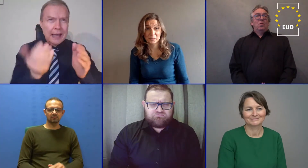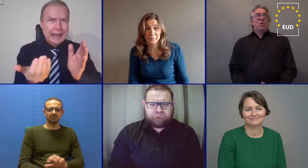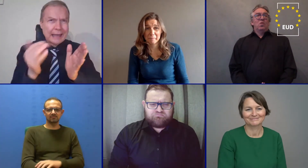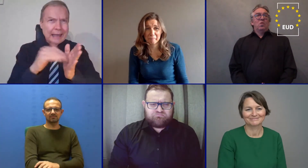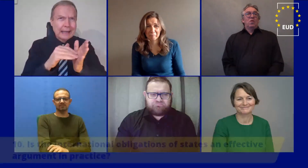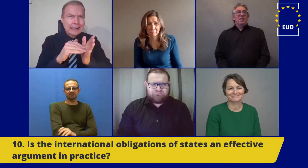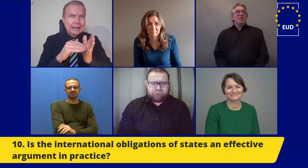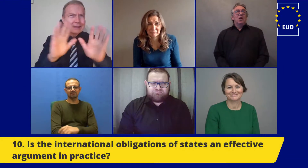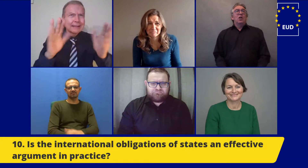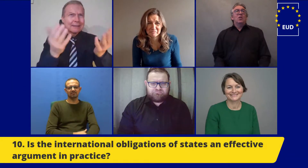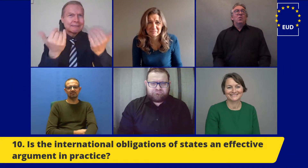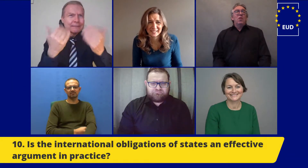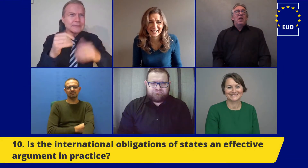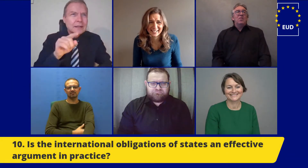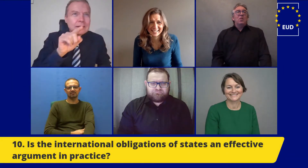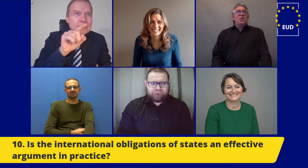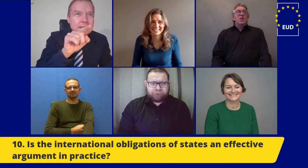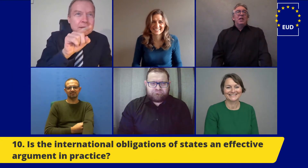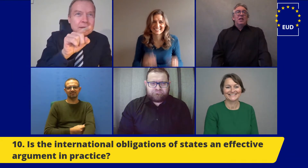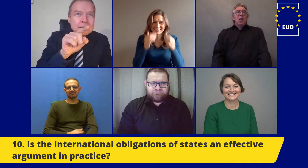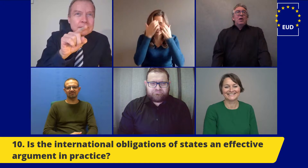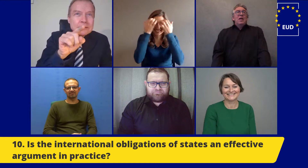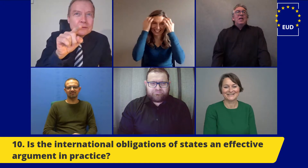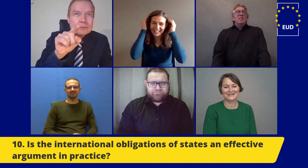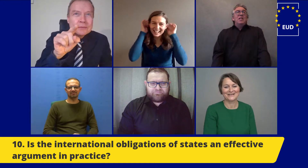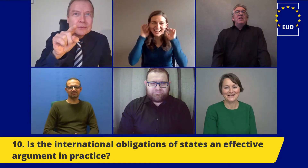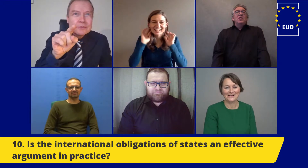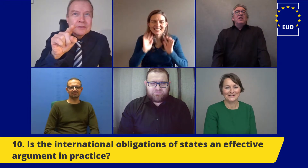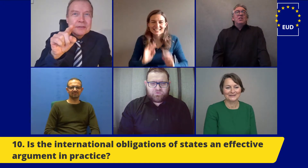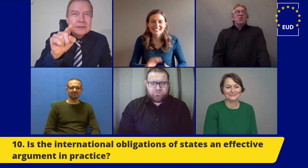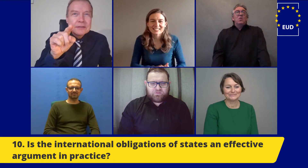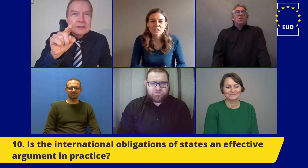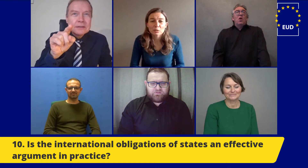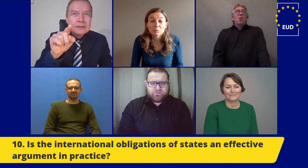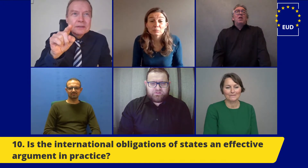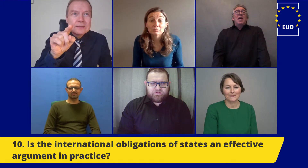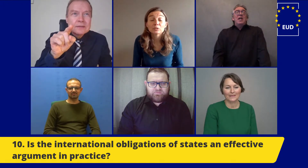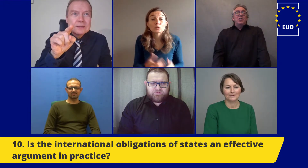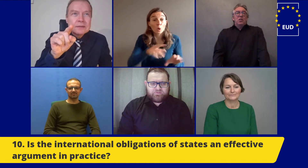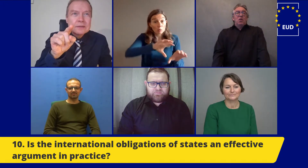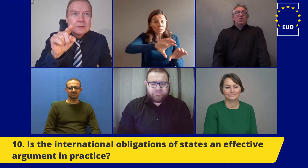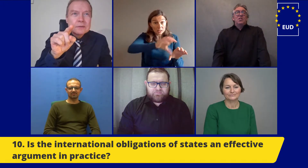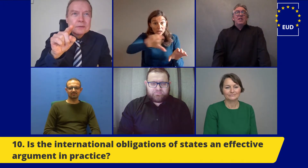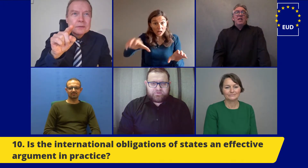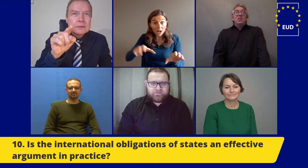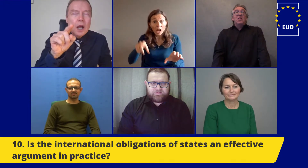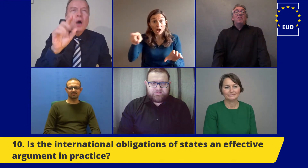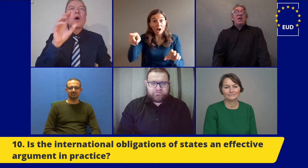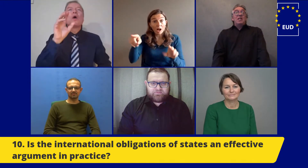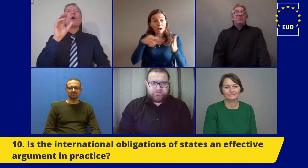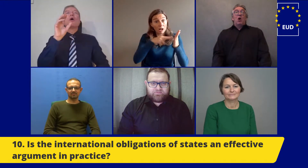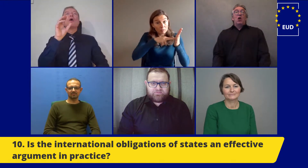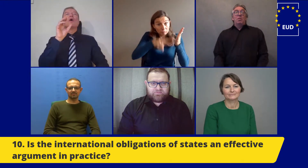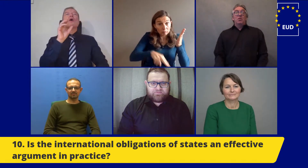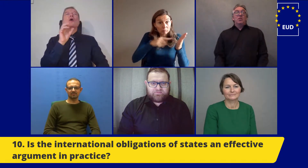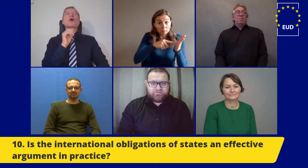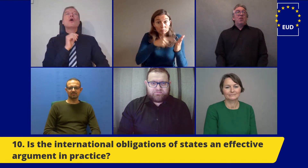Whoa, wait. Could we have the question again? Is the international obligation of a state an effective argument in